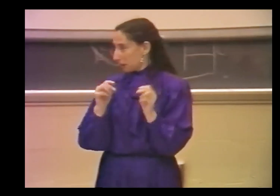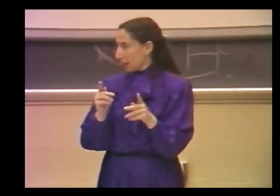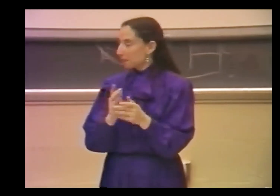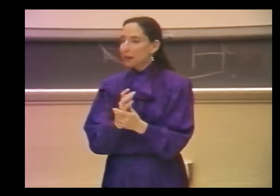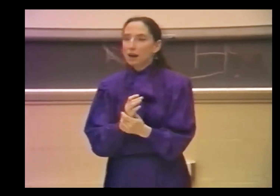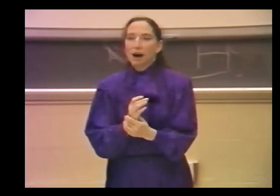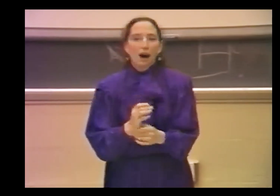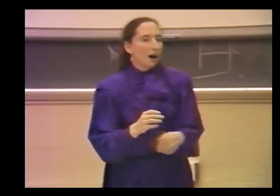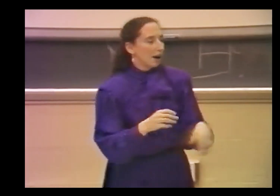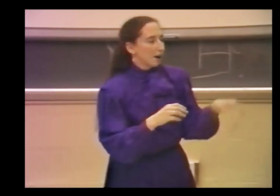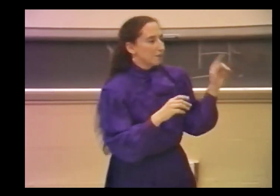Okay?